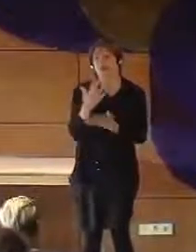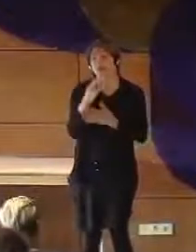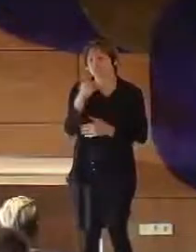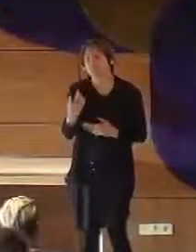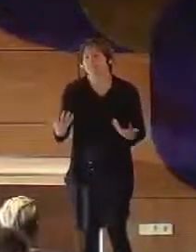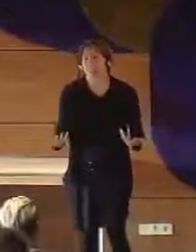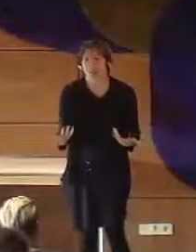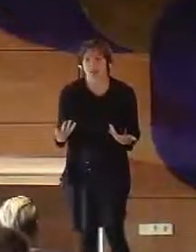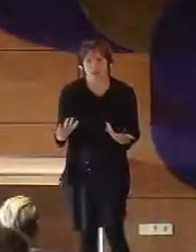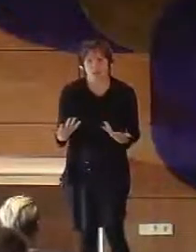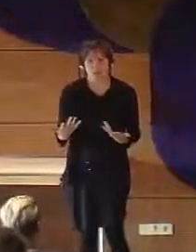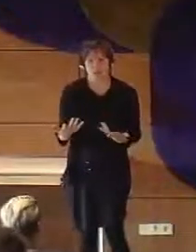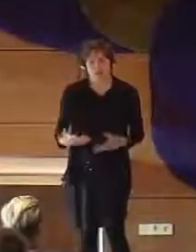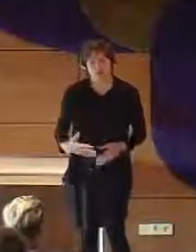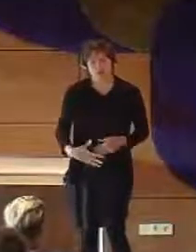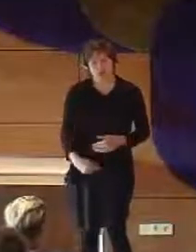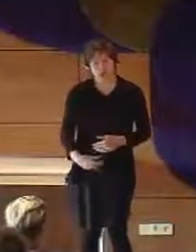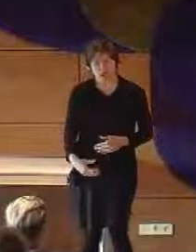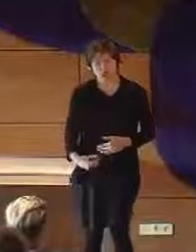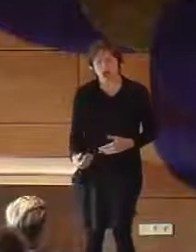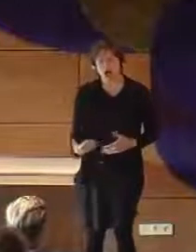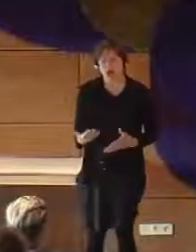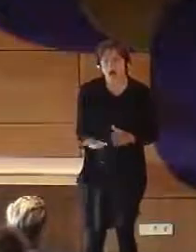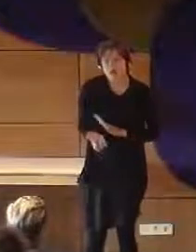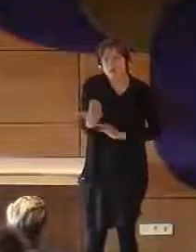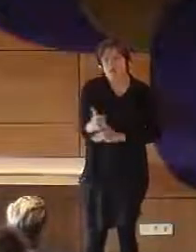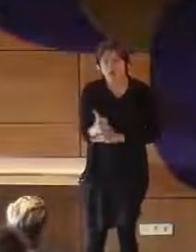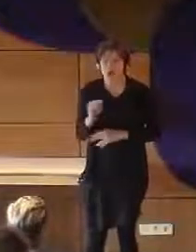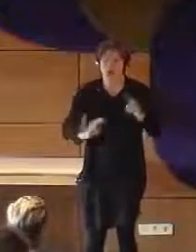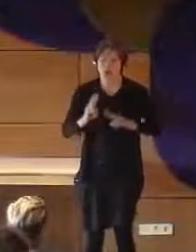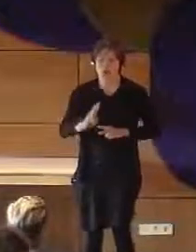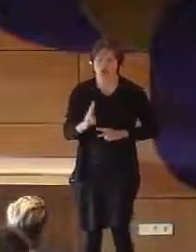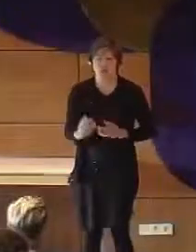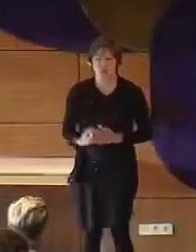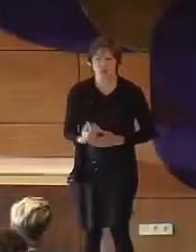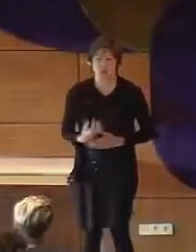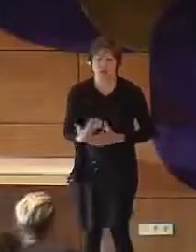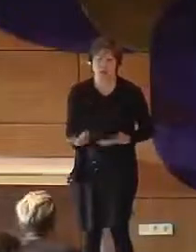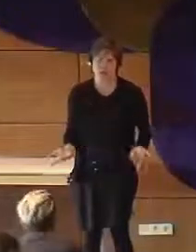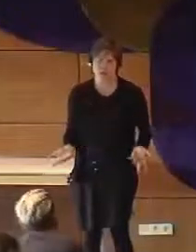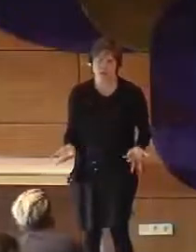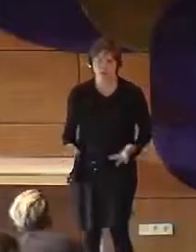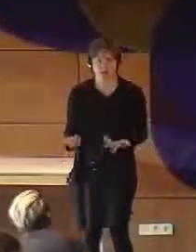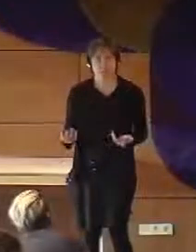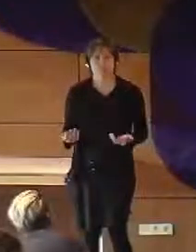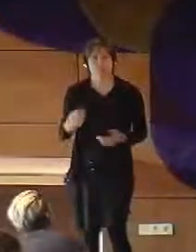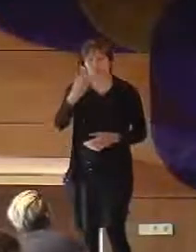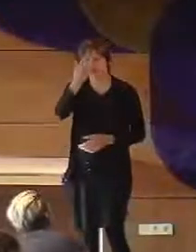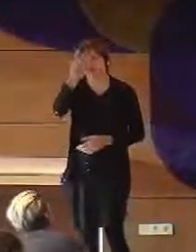glands. So having pubic hair and no other signs of puberty doesn't necessarily mean your child's going into puberty.